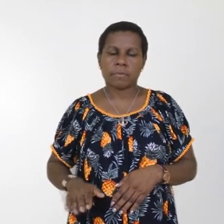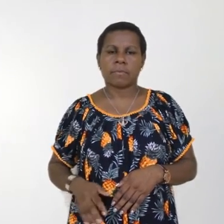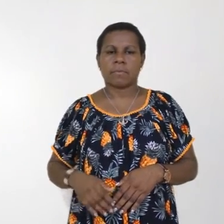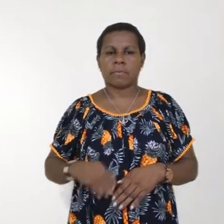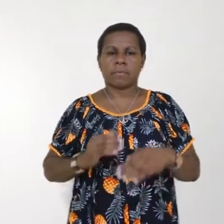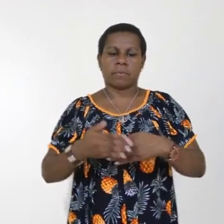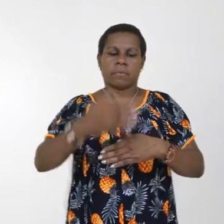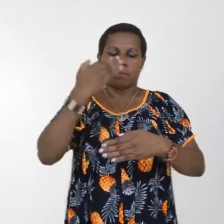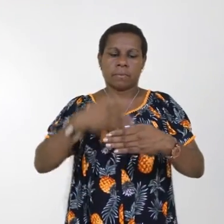screw belong you.